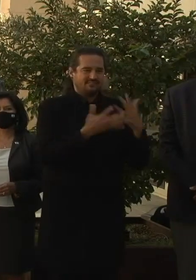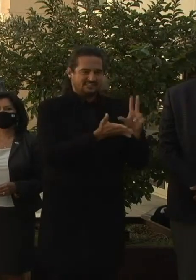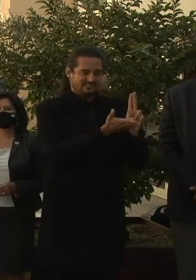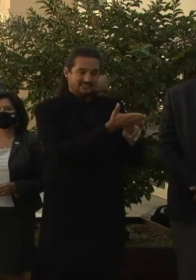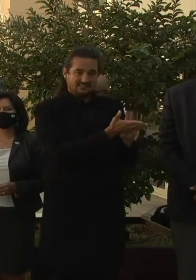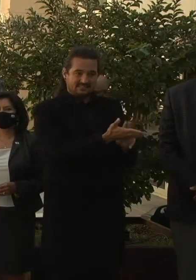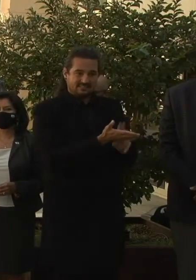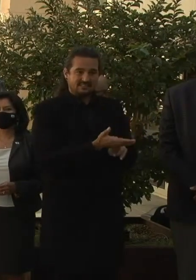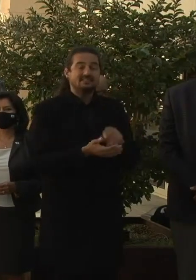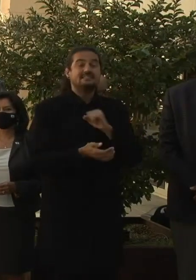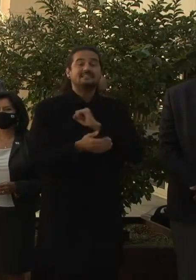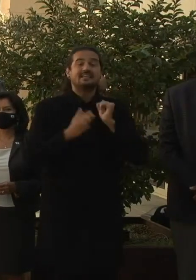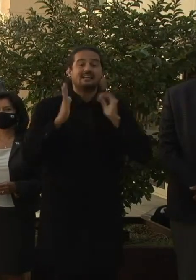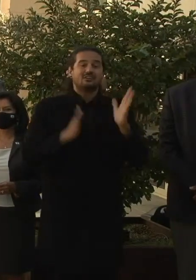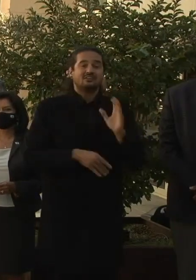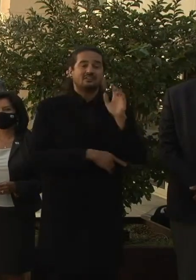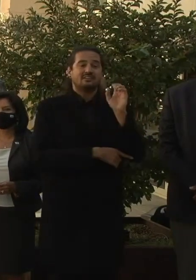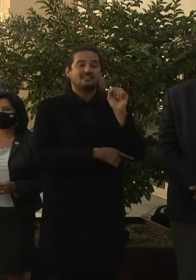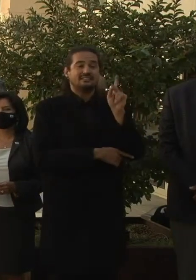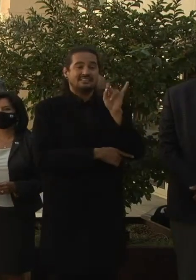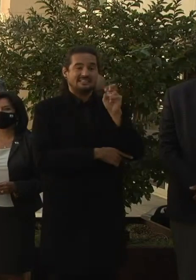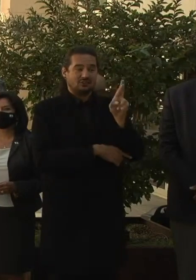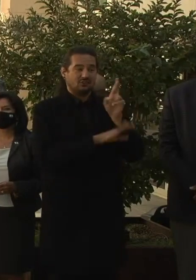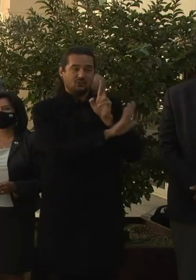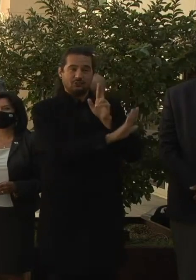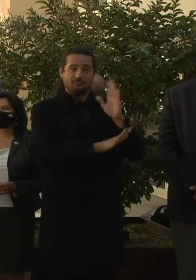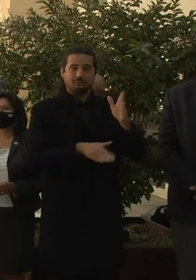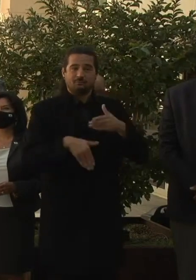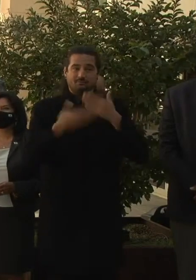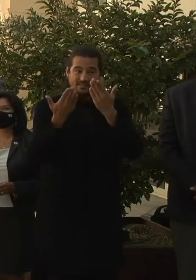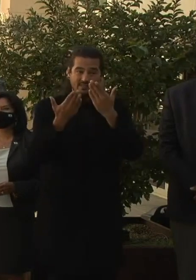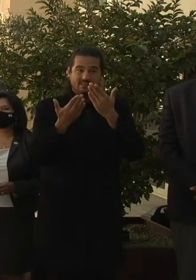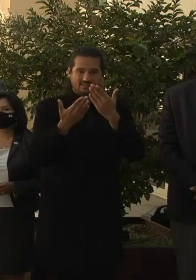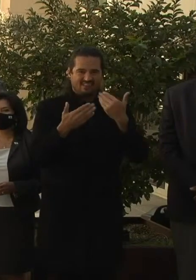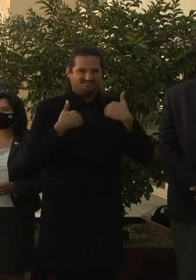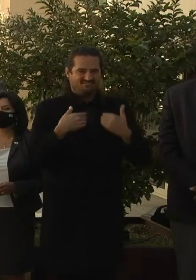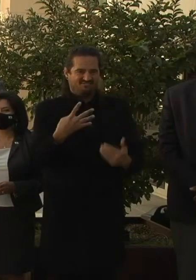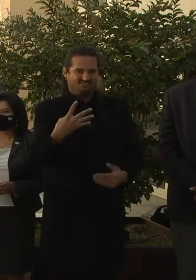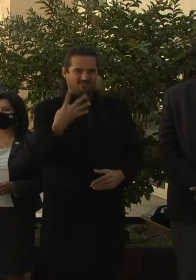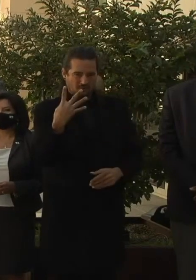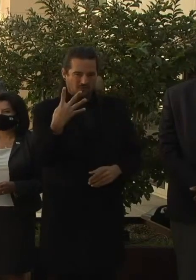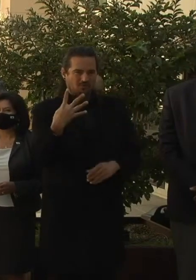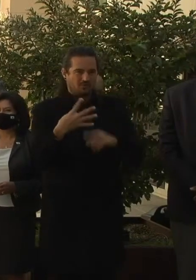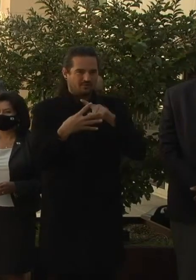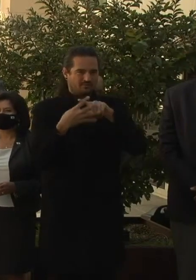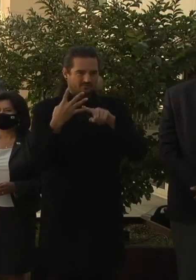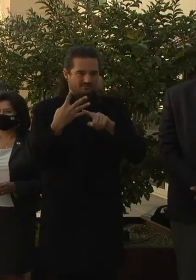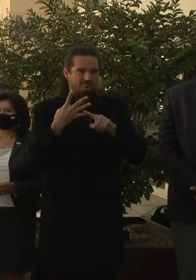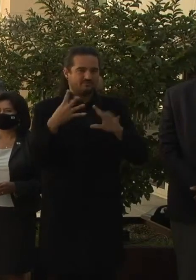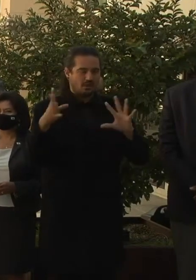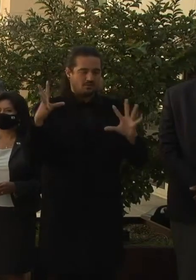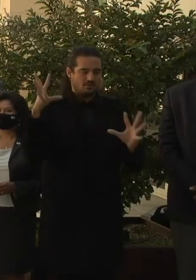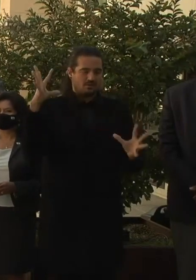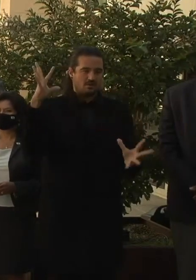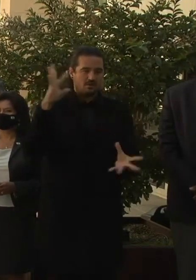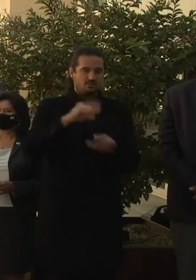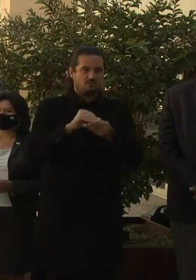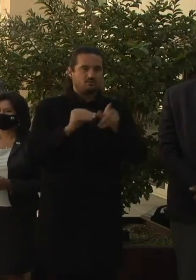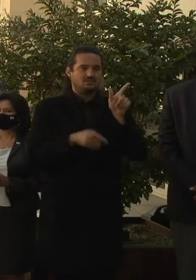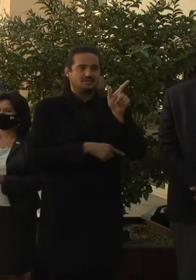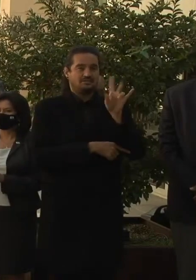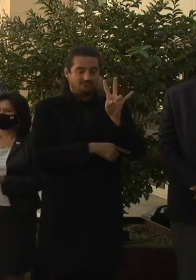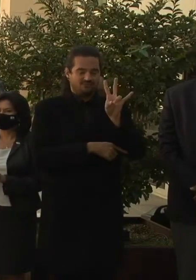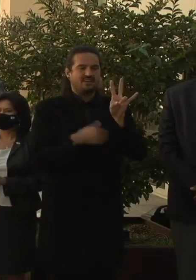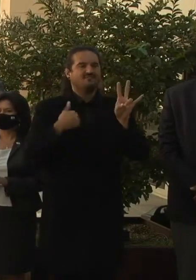bills with the 27 I'm signing here today, 31 efforts to move the needle on housing in the state of California. And with that, let me